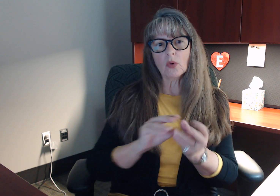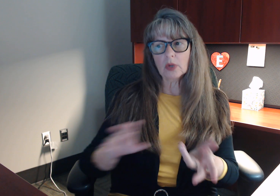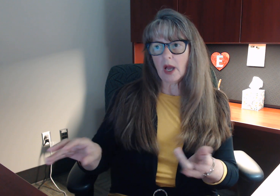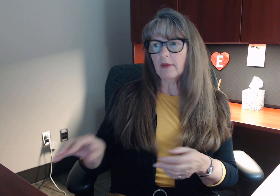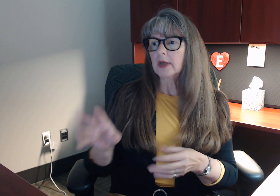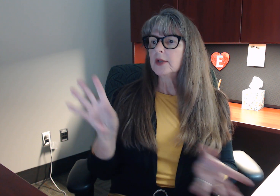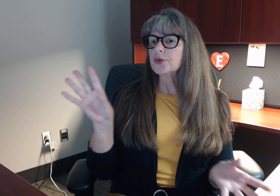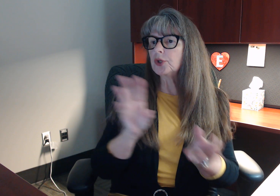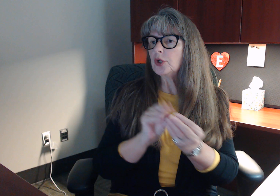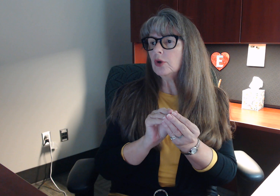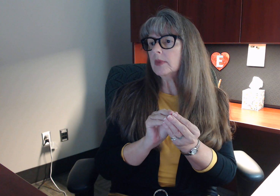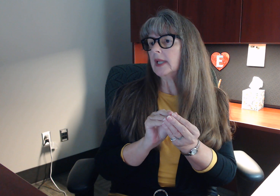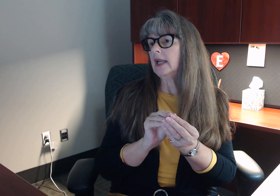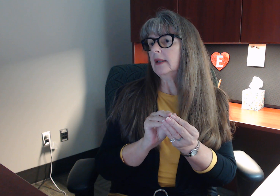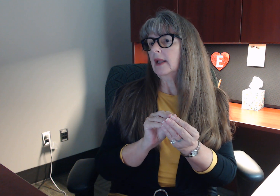of. So accumulated,